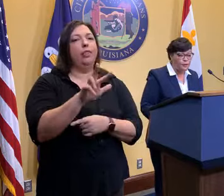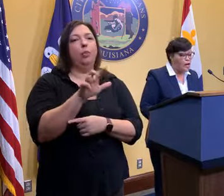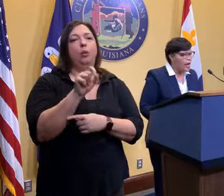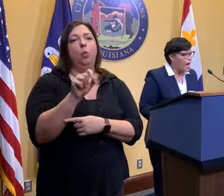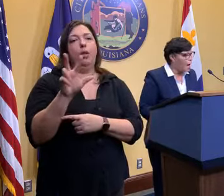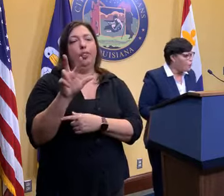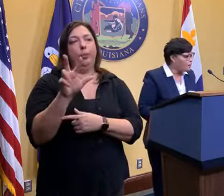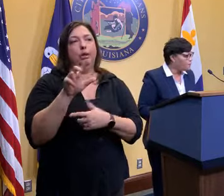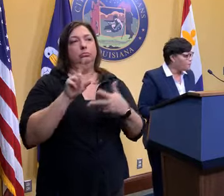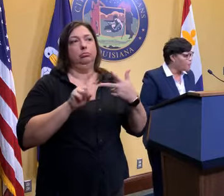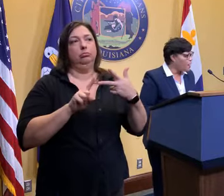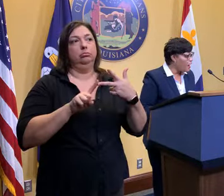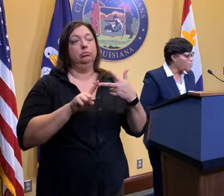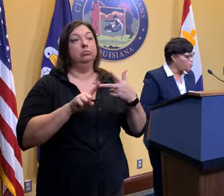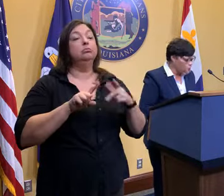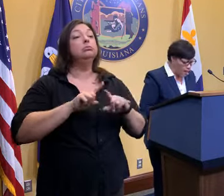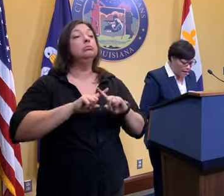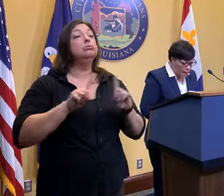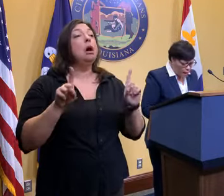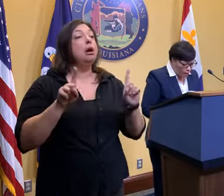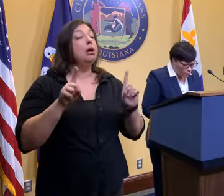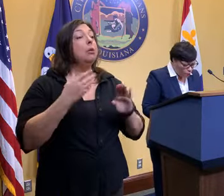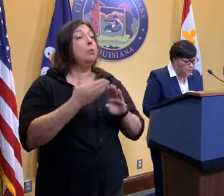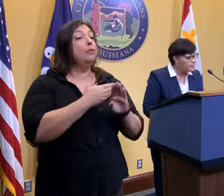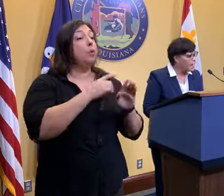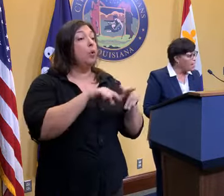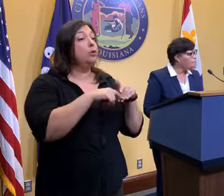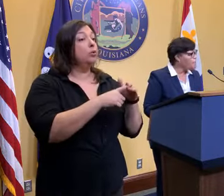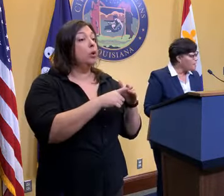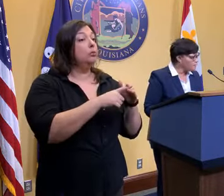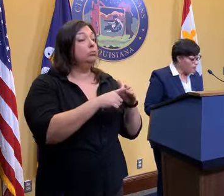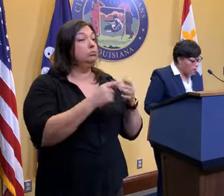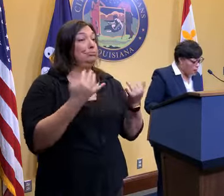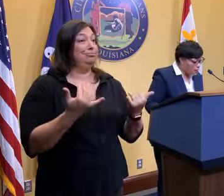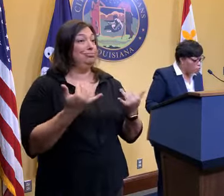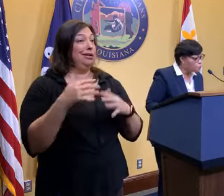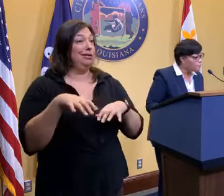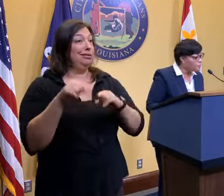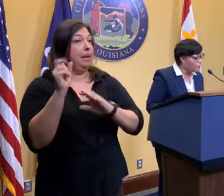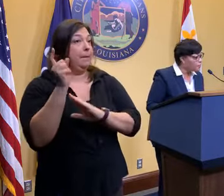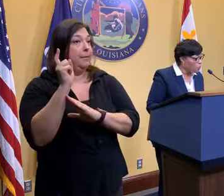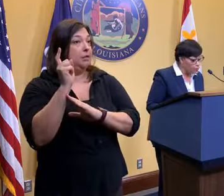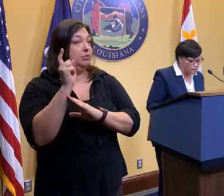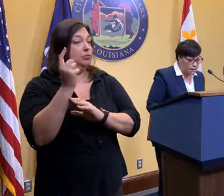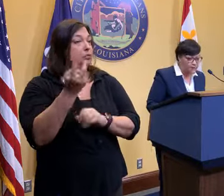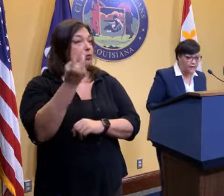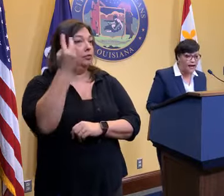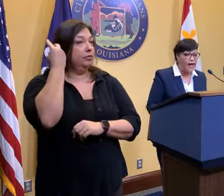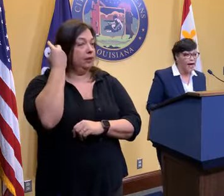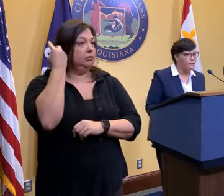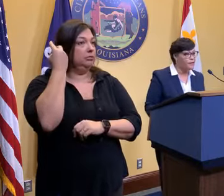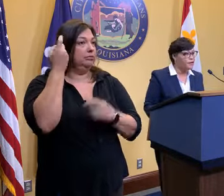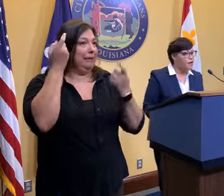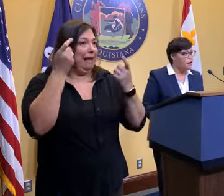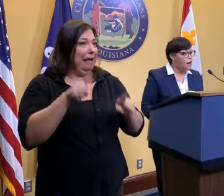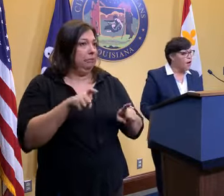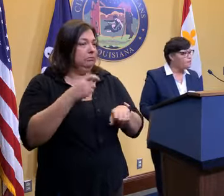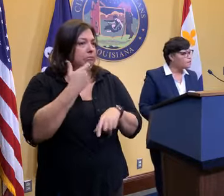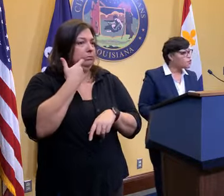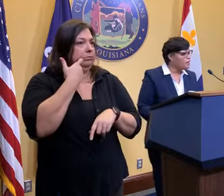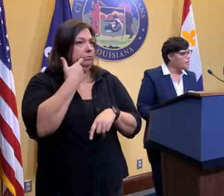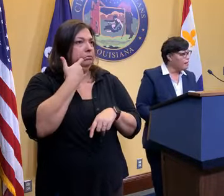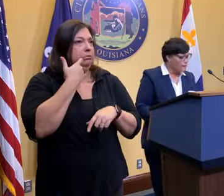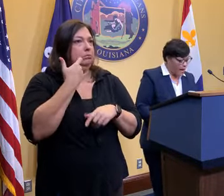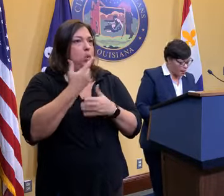3.3. However, before I do that, I wanted to take a minute to reflect on something that happened